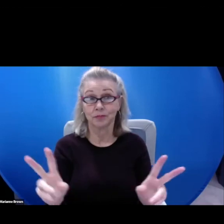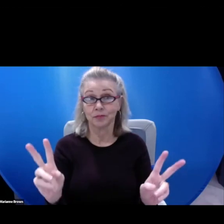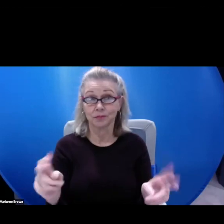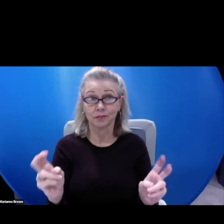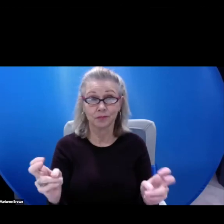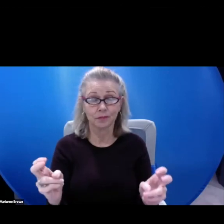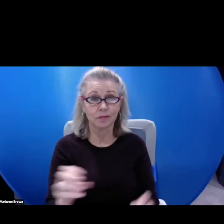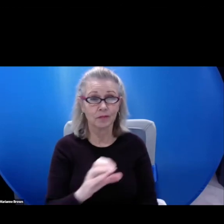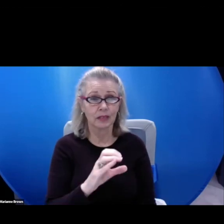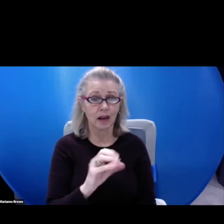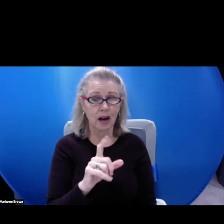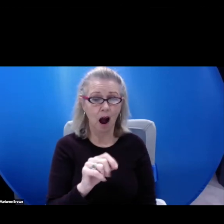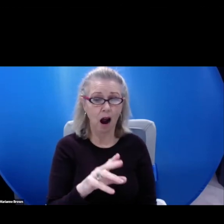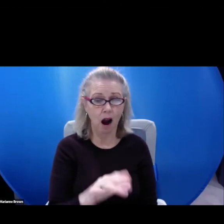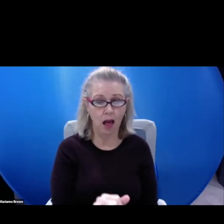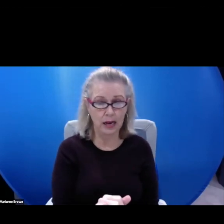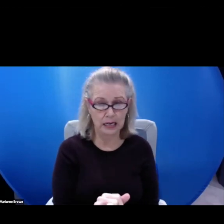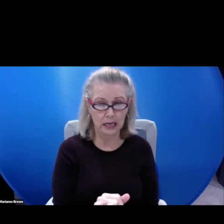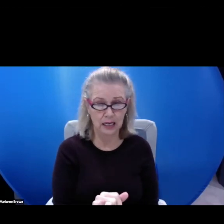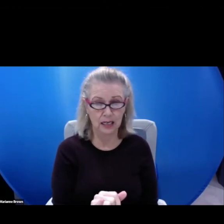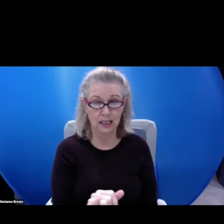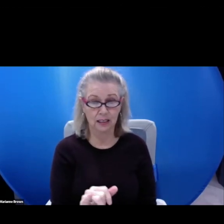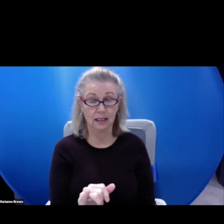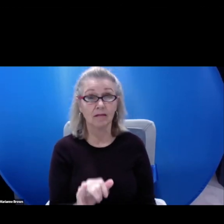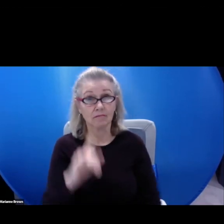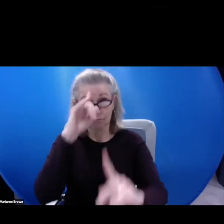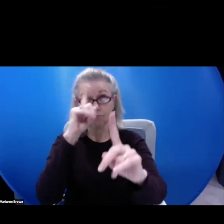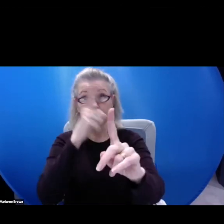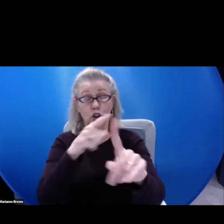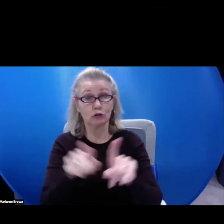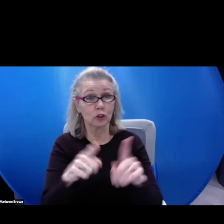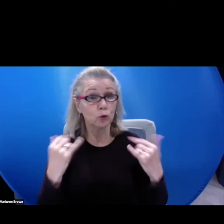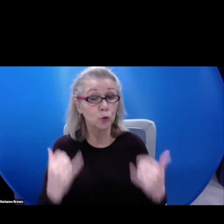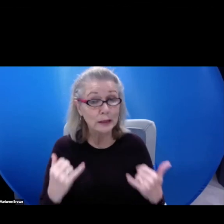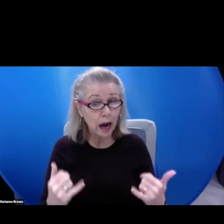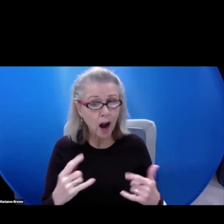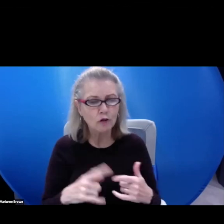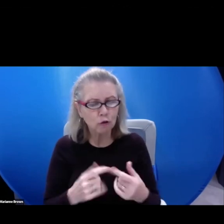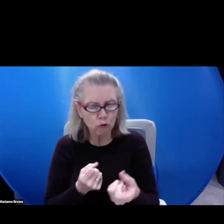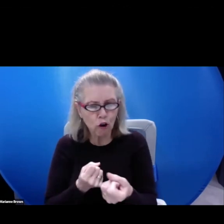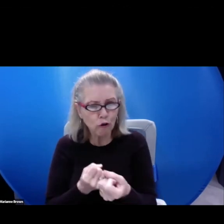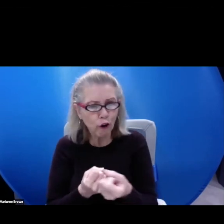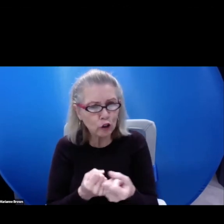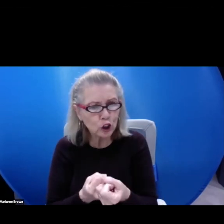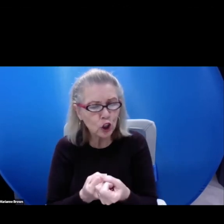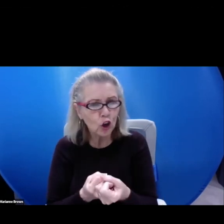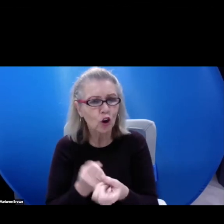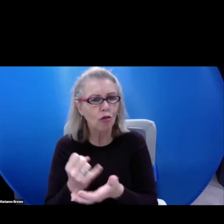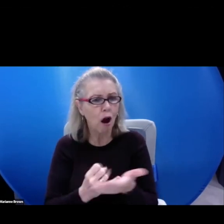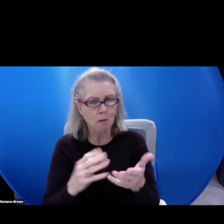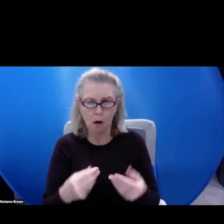the colony mission today, as it was then, is to nurture the arts by offering